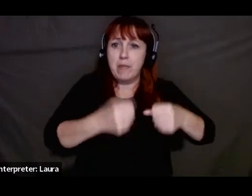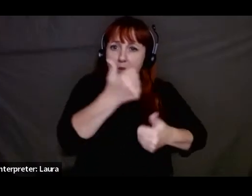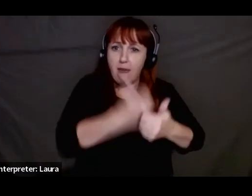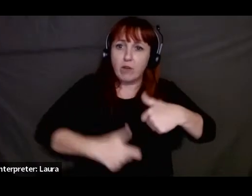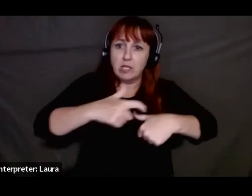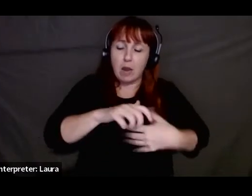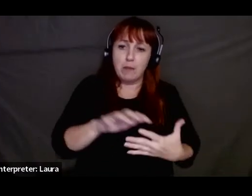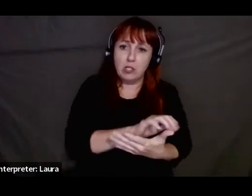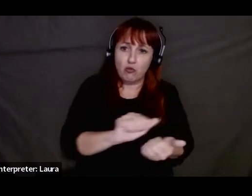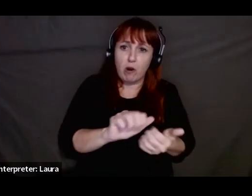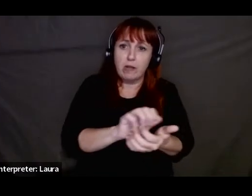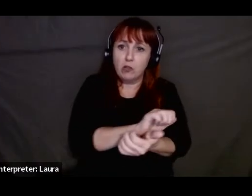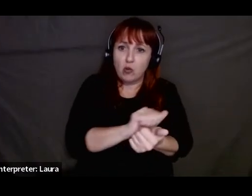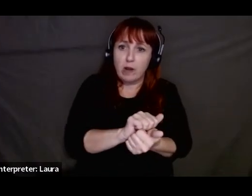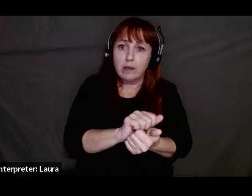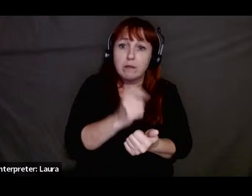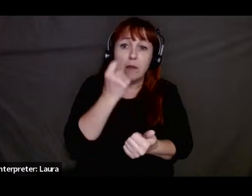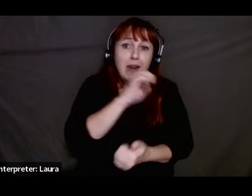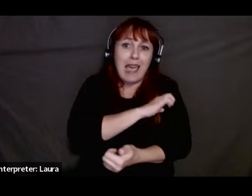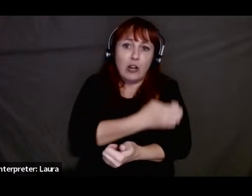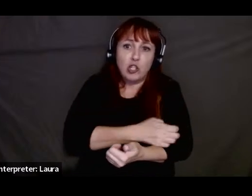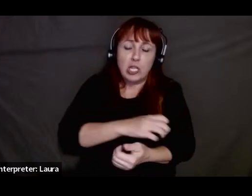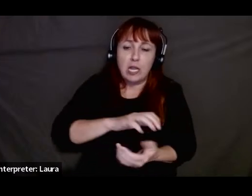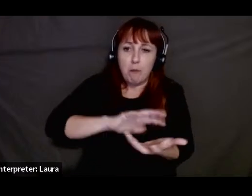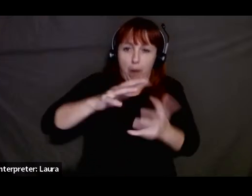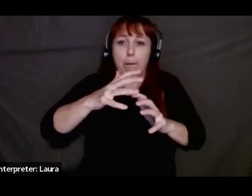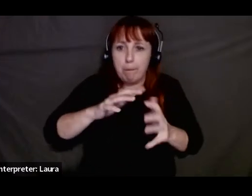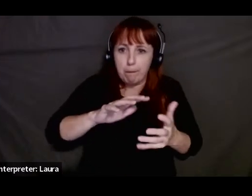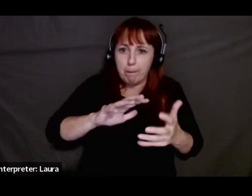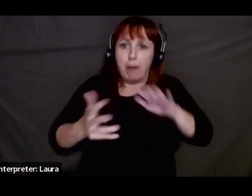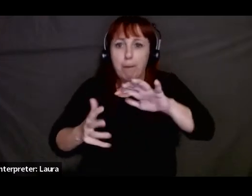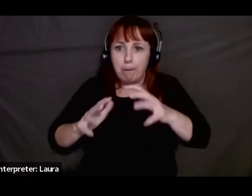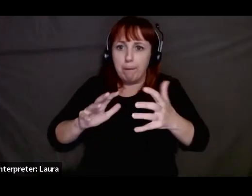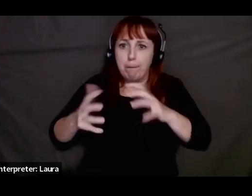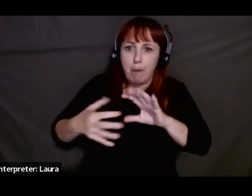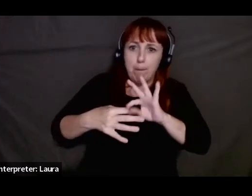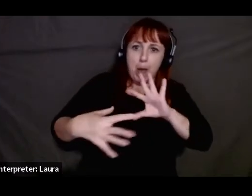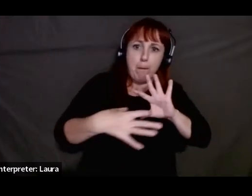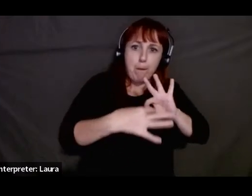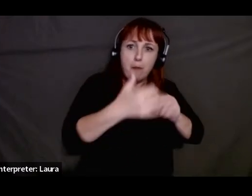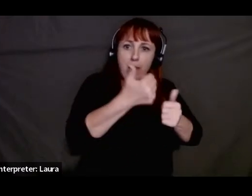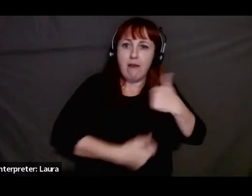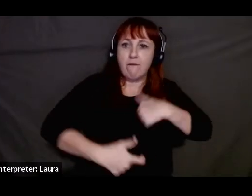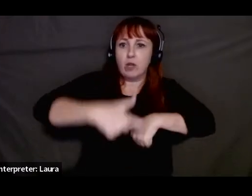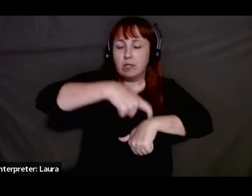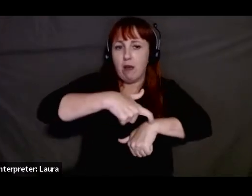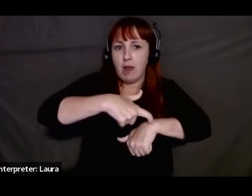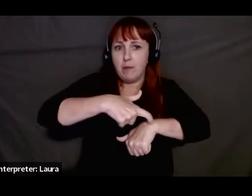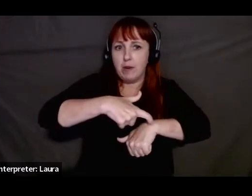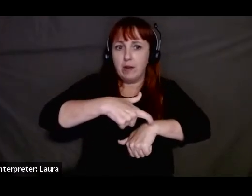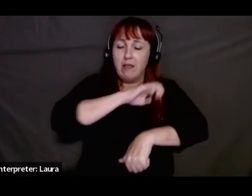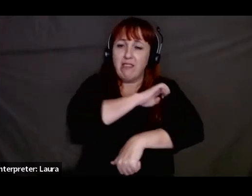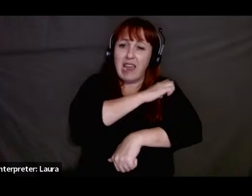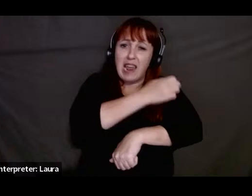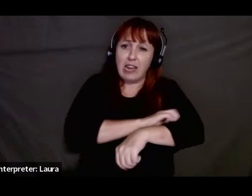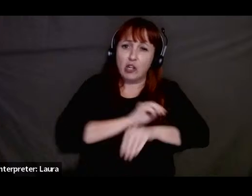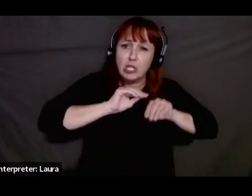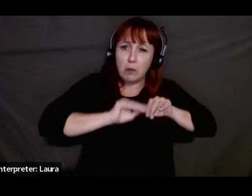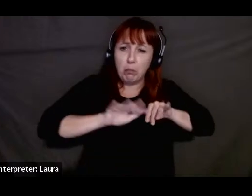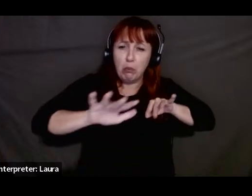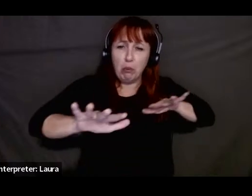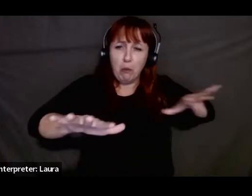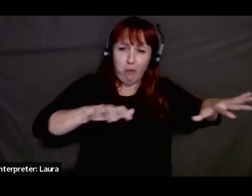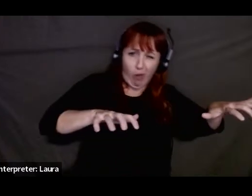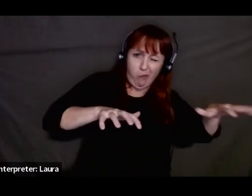but you're also causing an energetic disturbance on our island that has far more repercussions than you